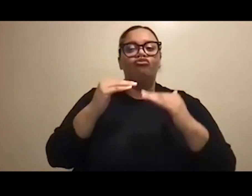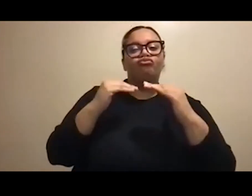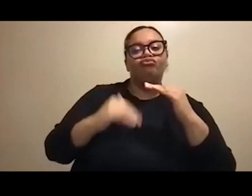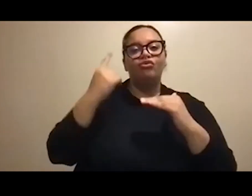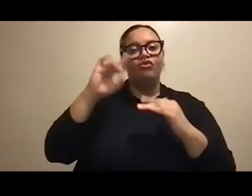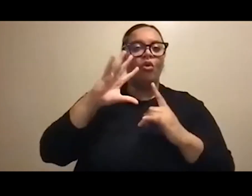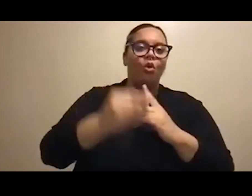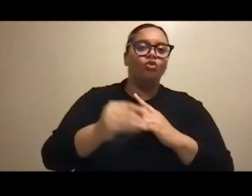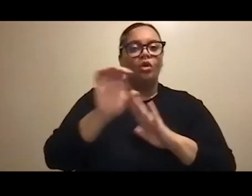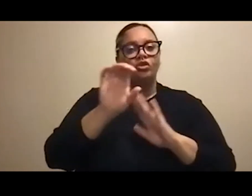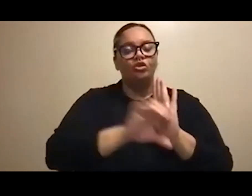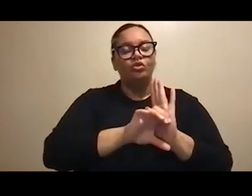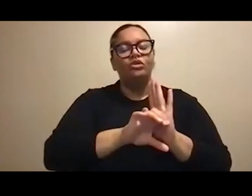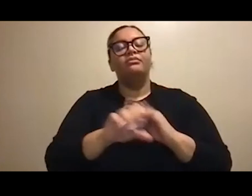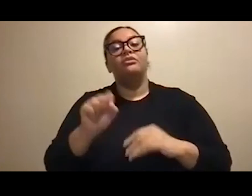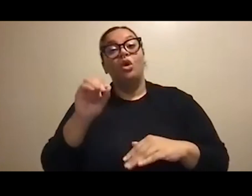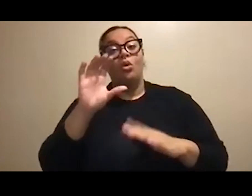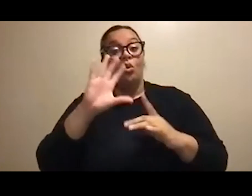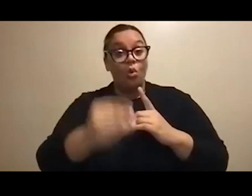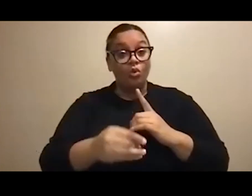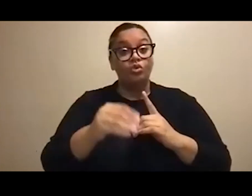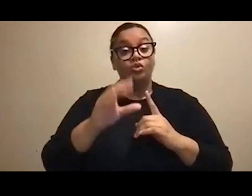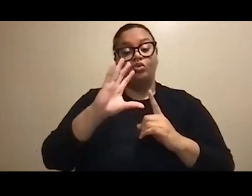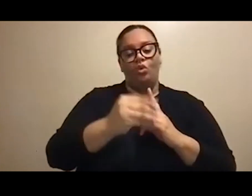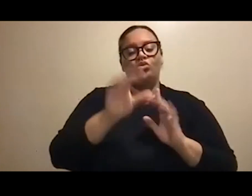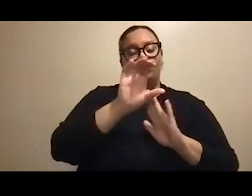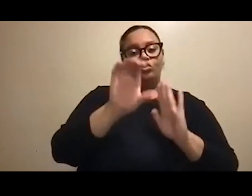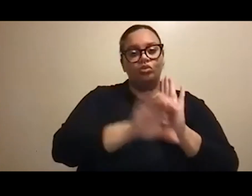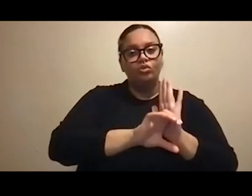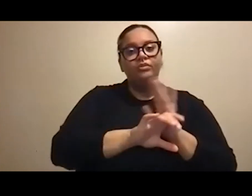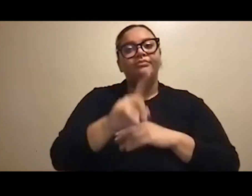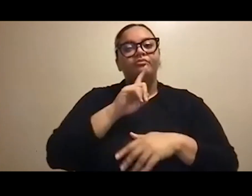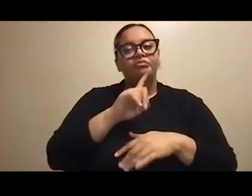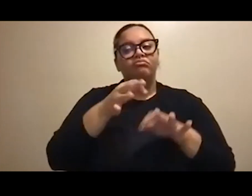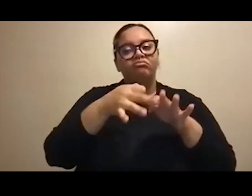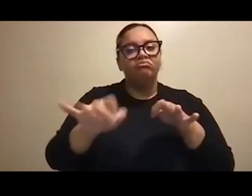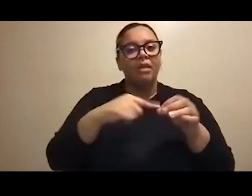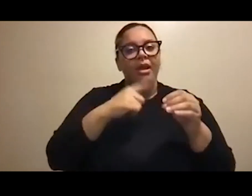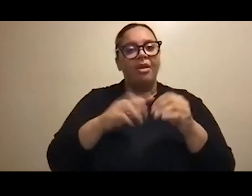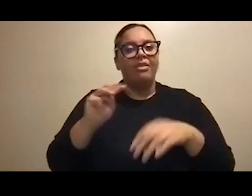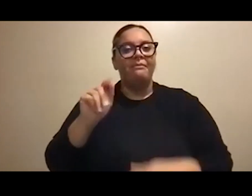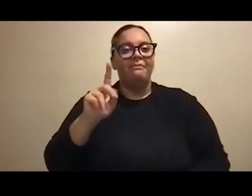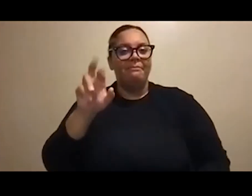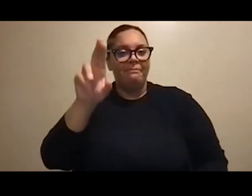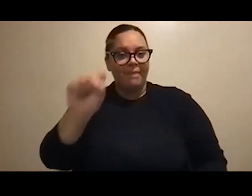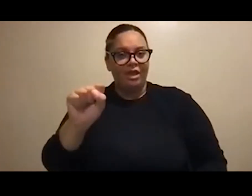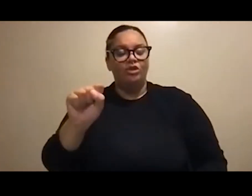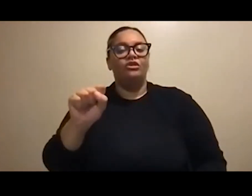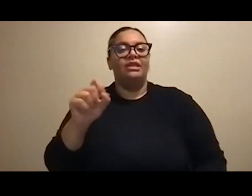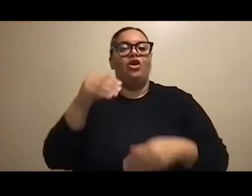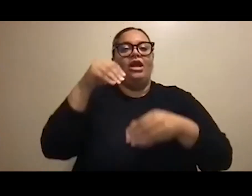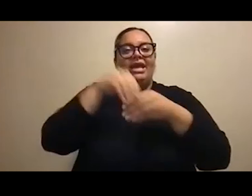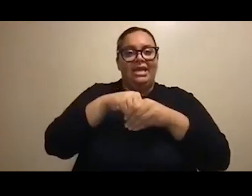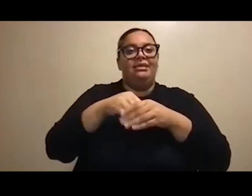In other words, the cultural constitution is an articulation of the manners that underlie American